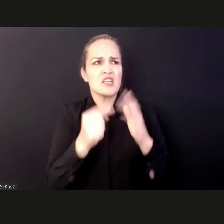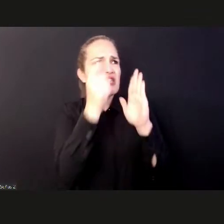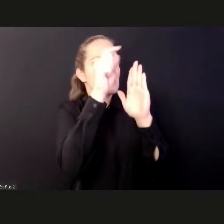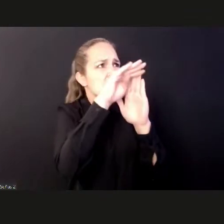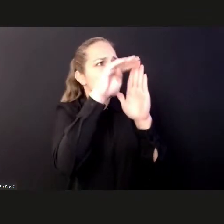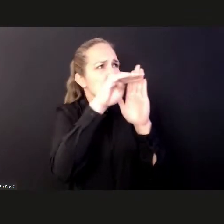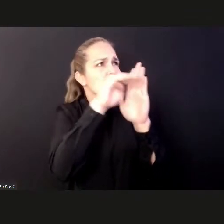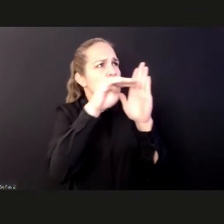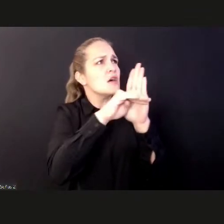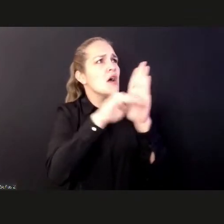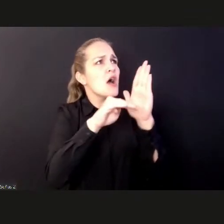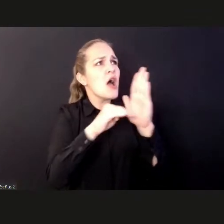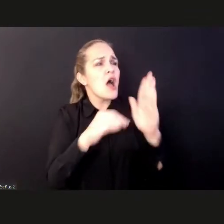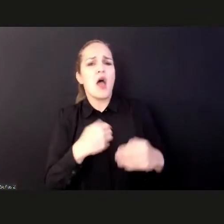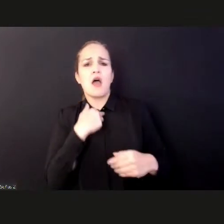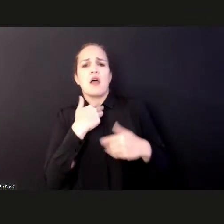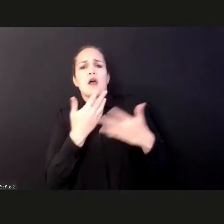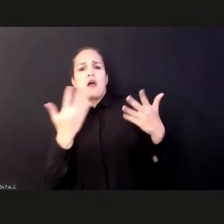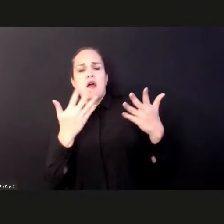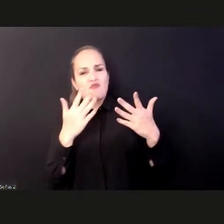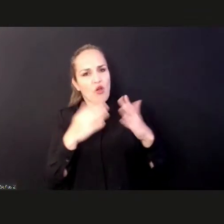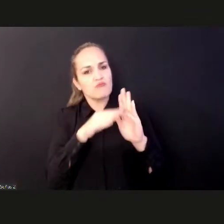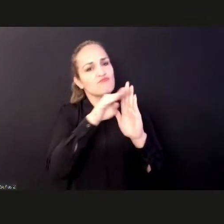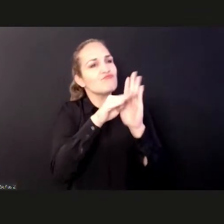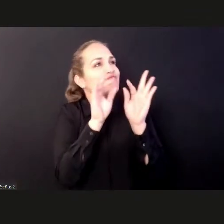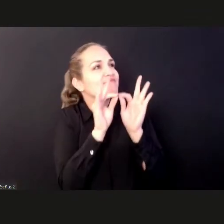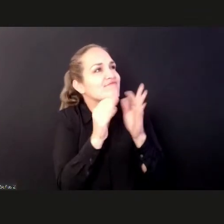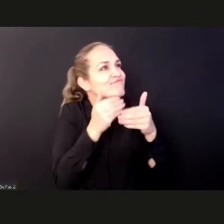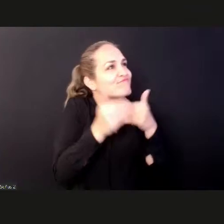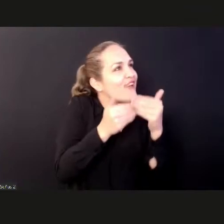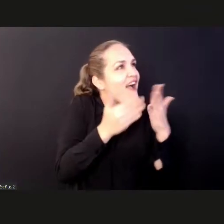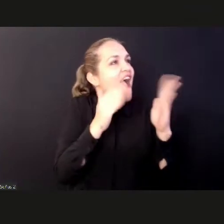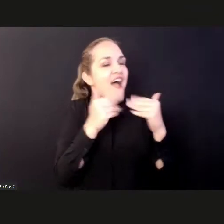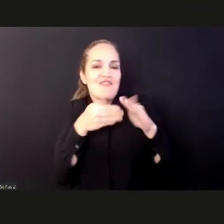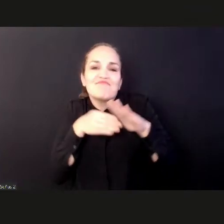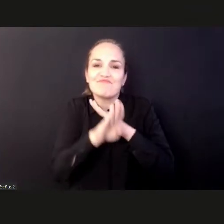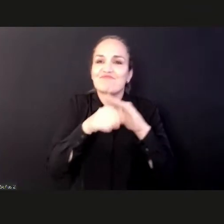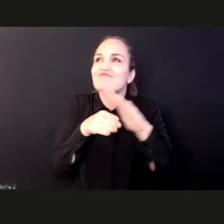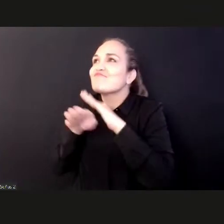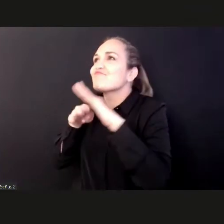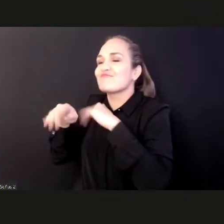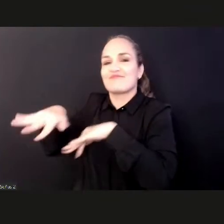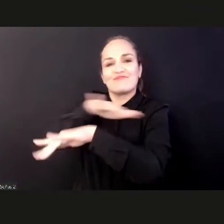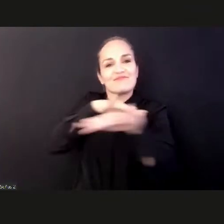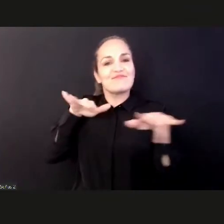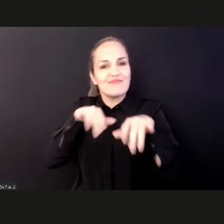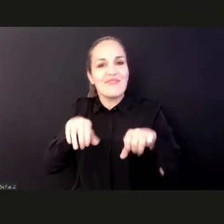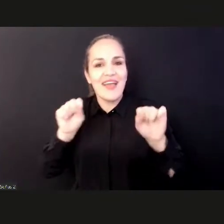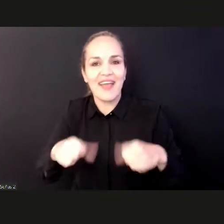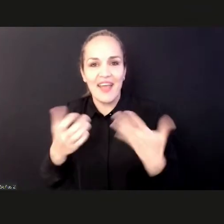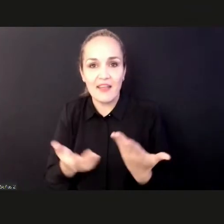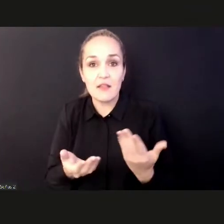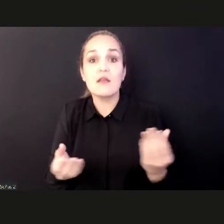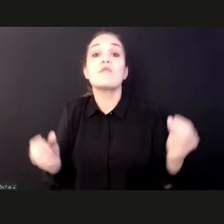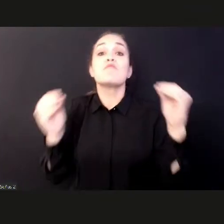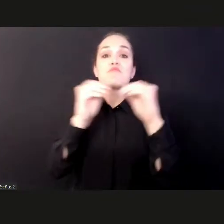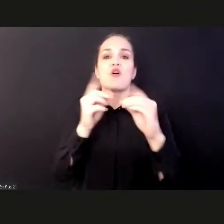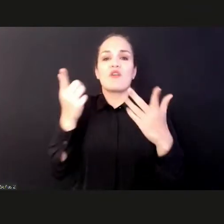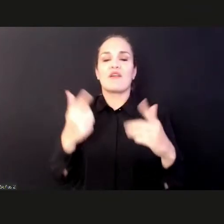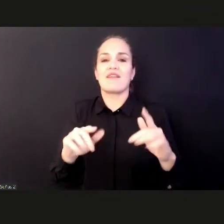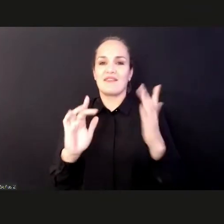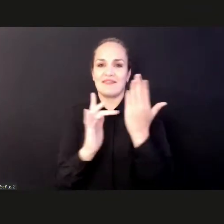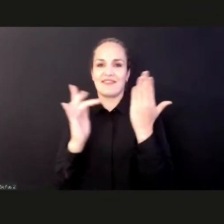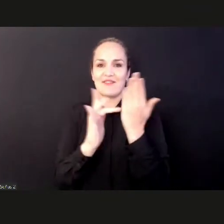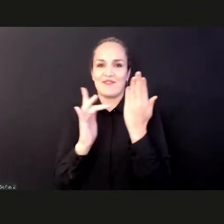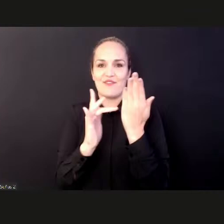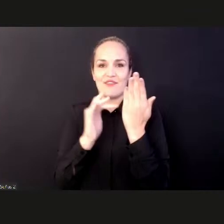Secondly, continue to develop and deploy digital solutions that enable travelers to prove their COVID status and ensure